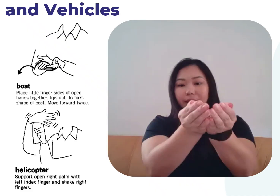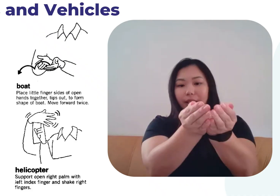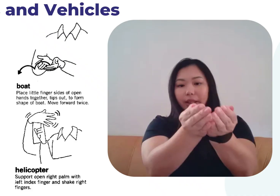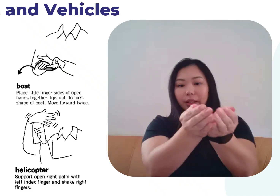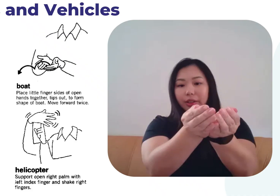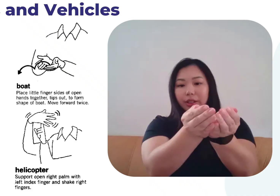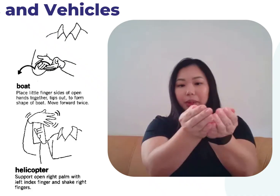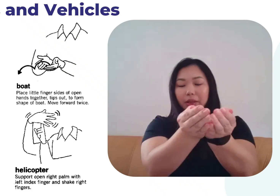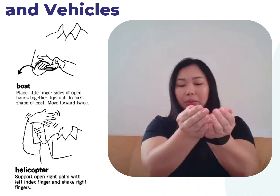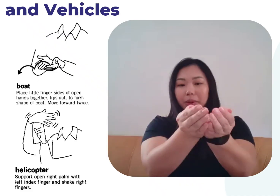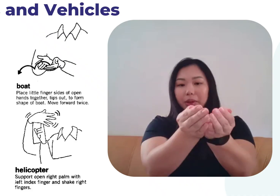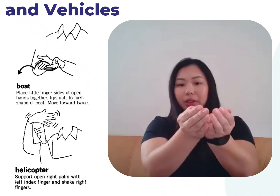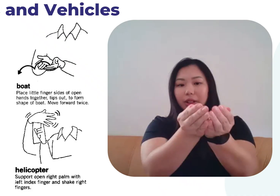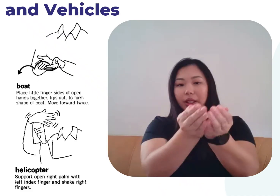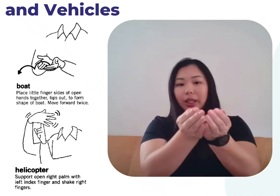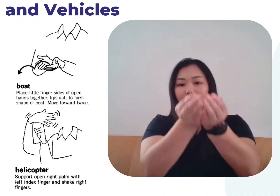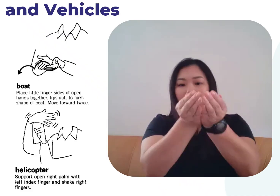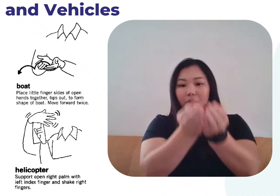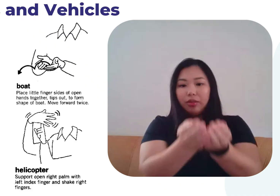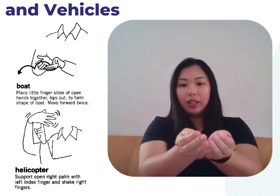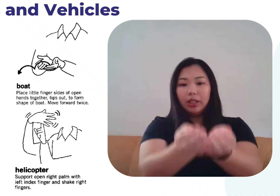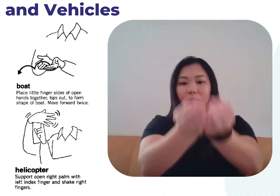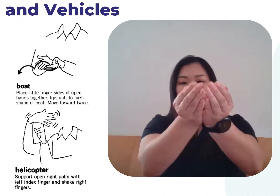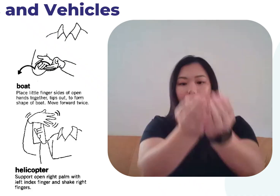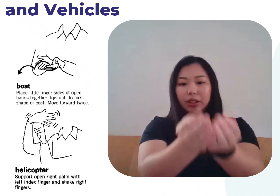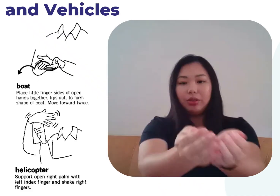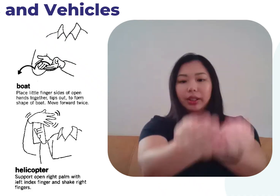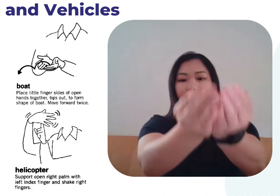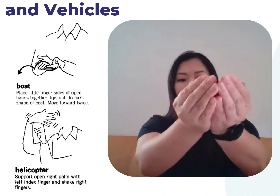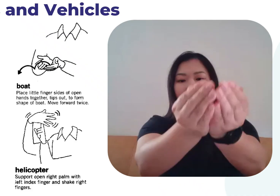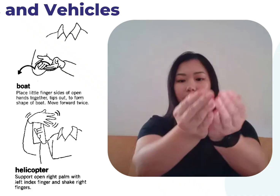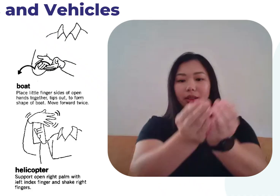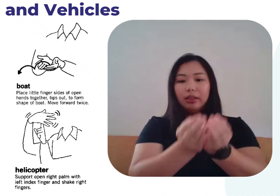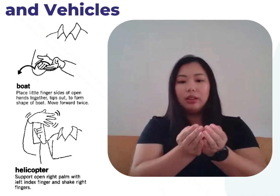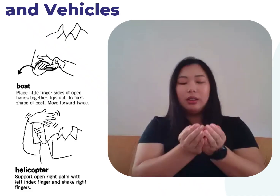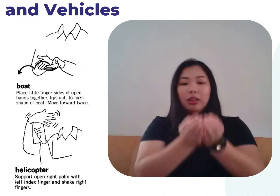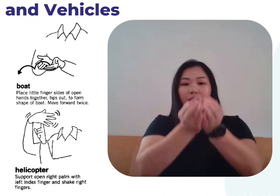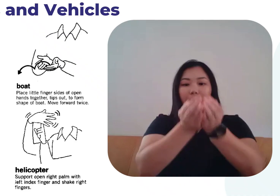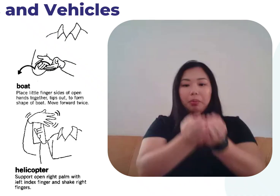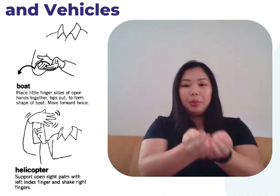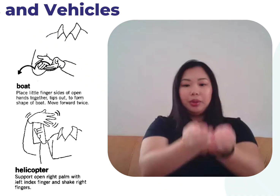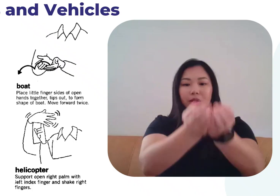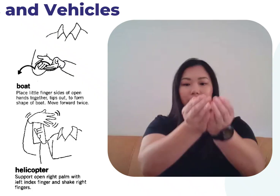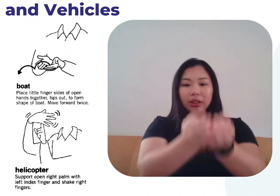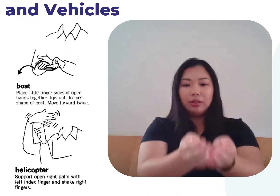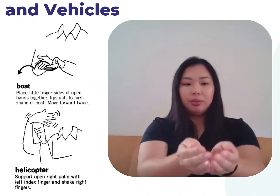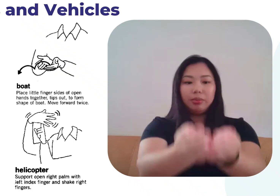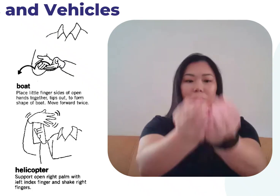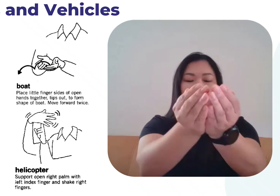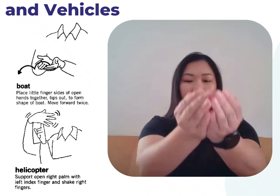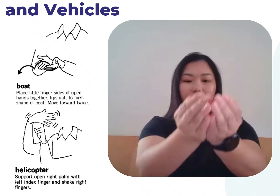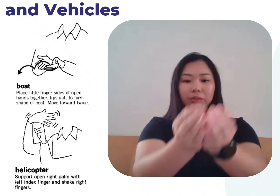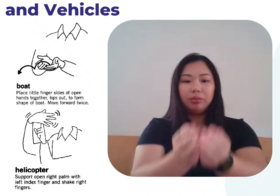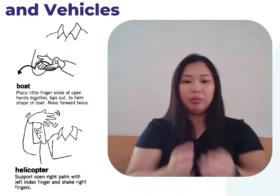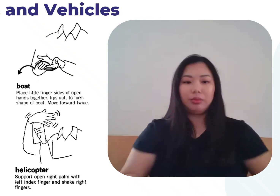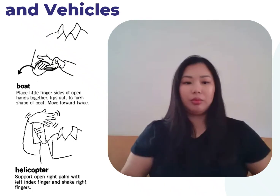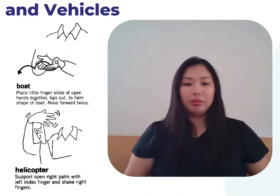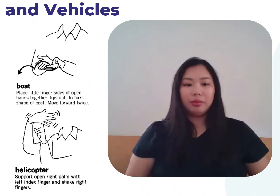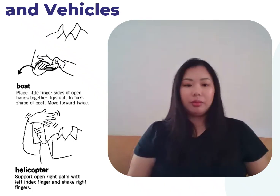your hands together to make a boat, and you move outwards twice. Boat.